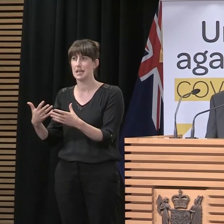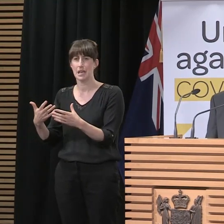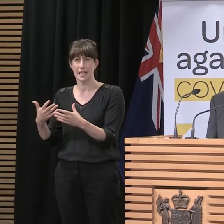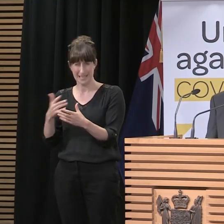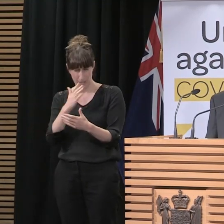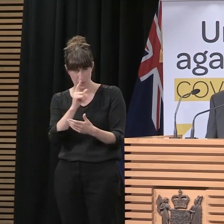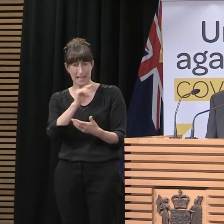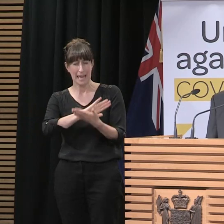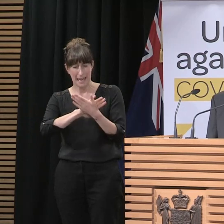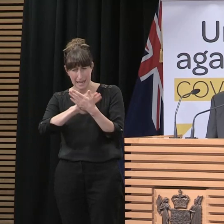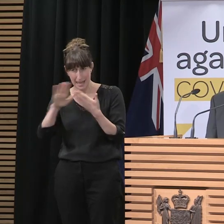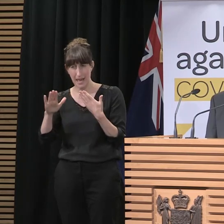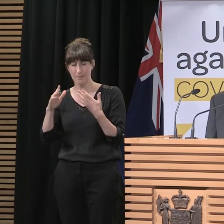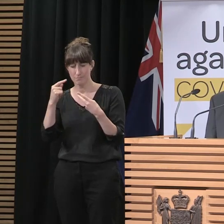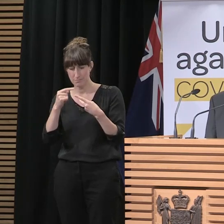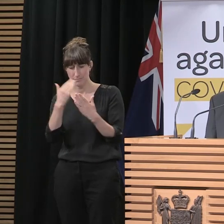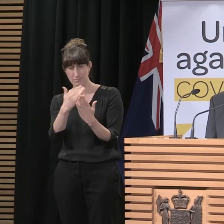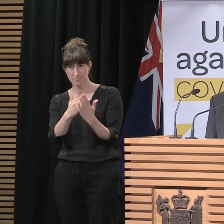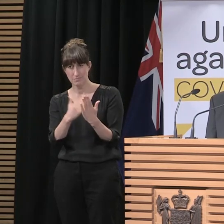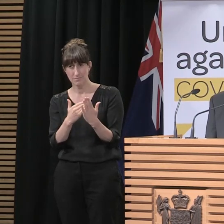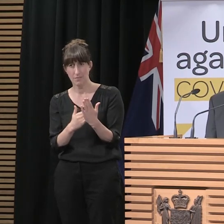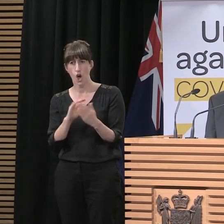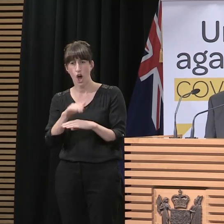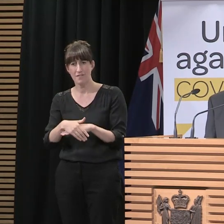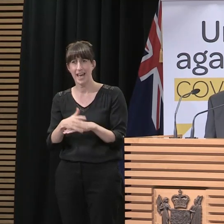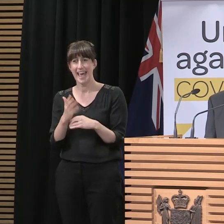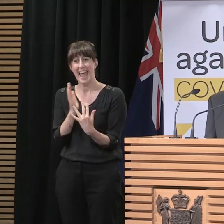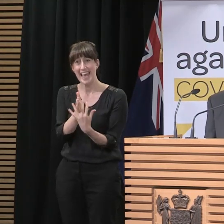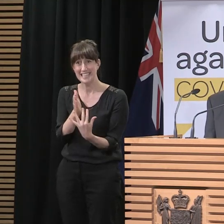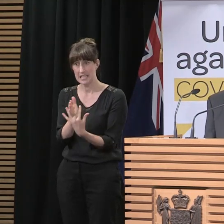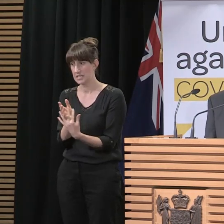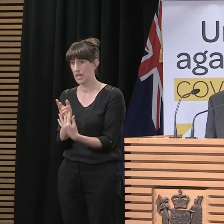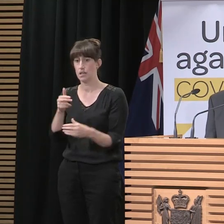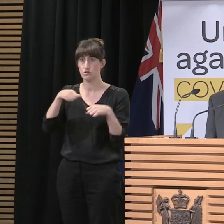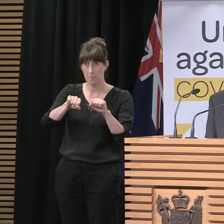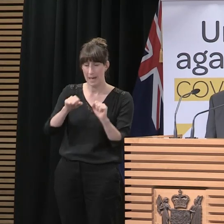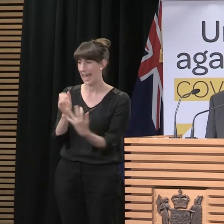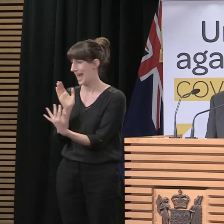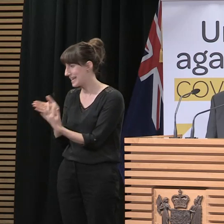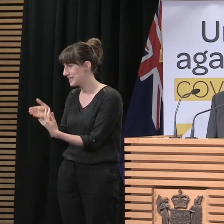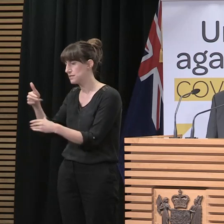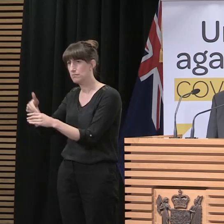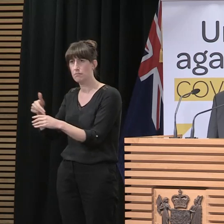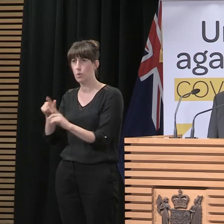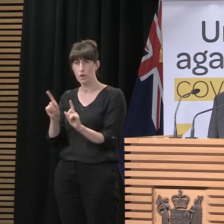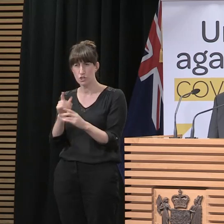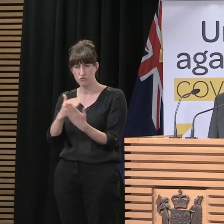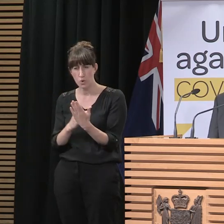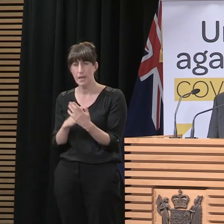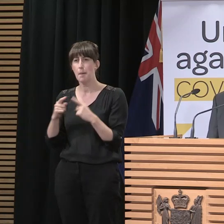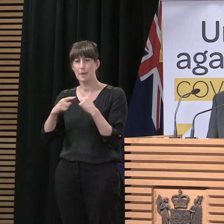very clearly lay out how people can access those services, and what the situation is with public